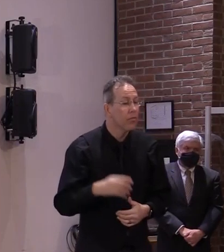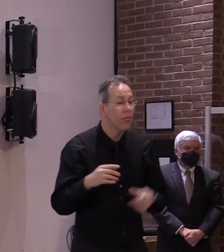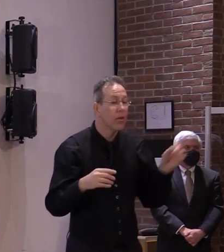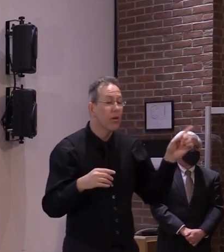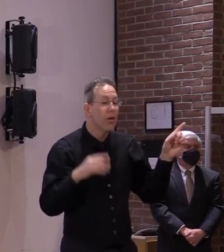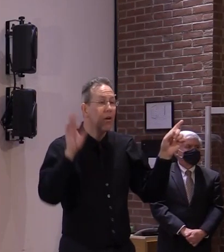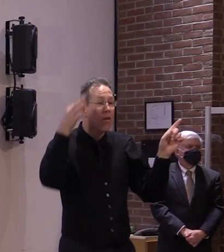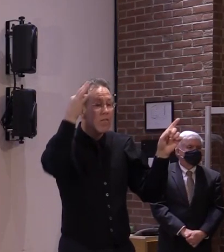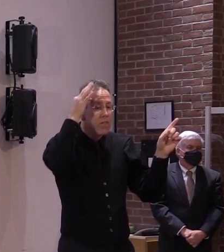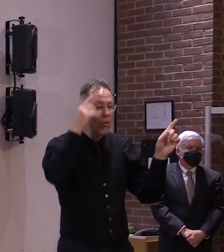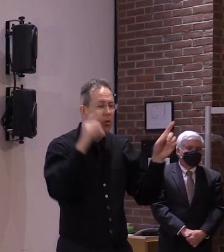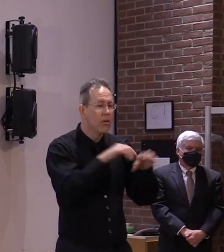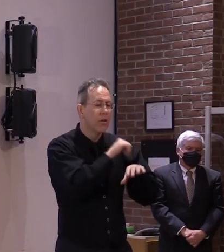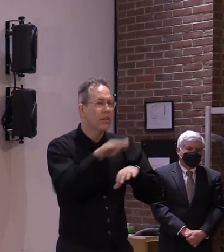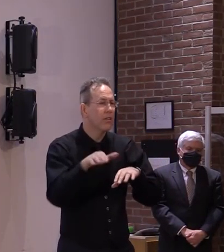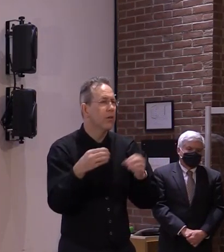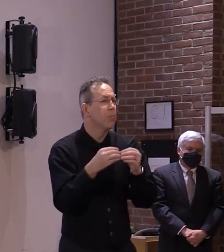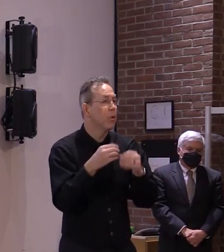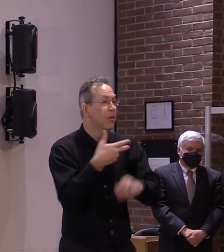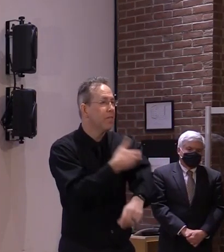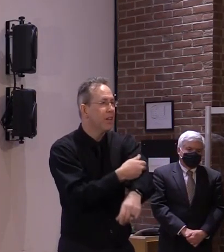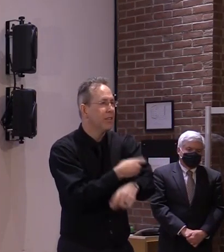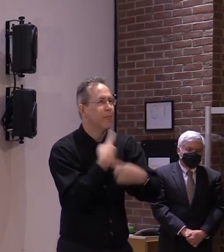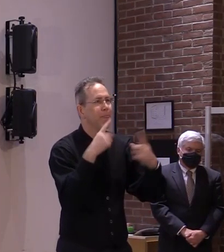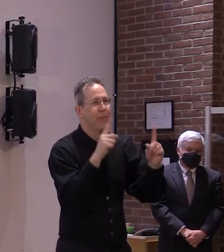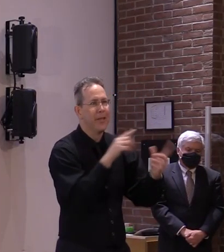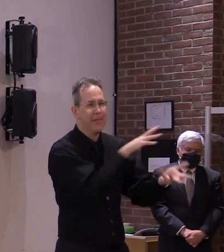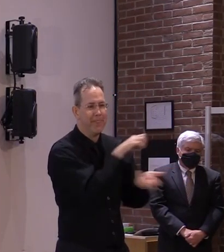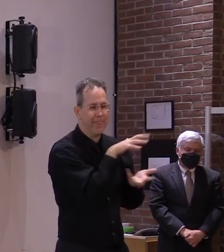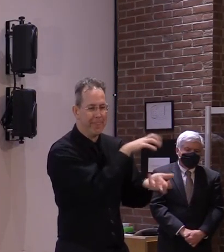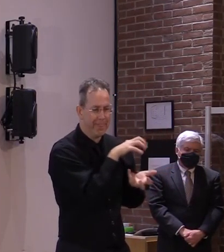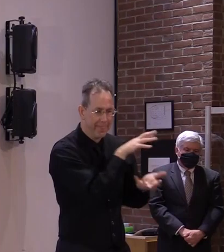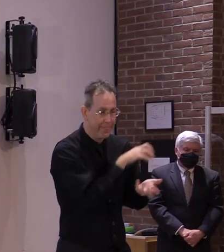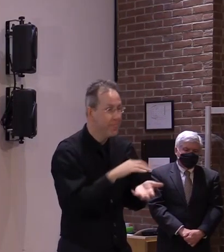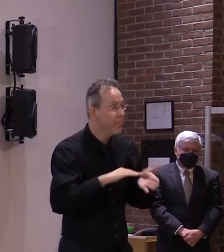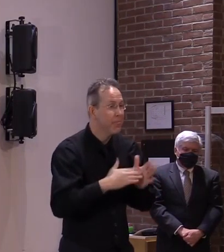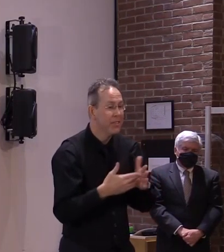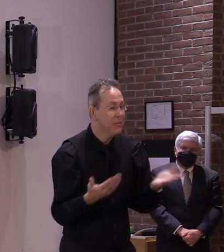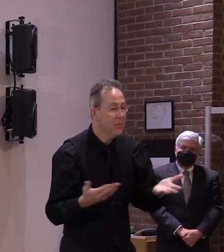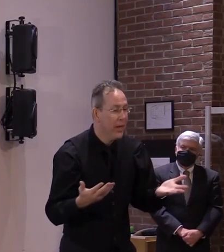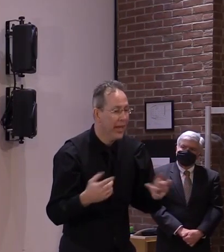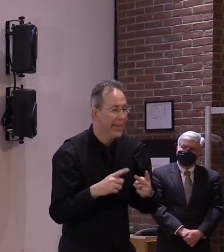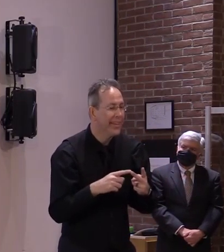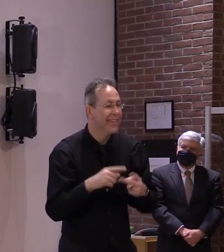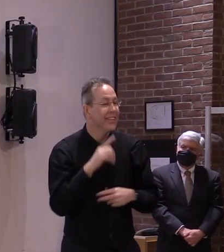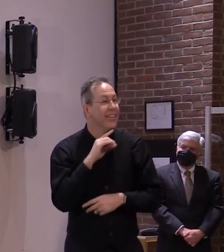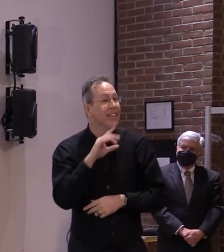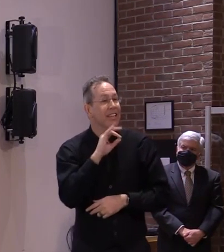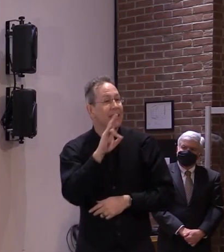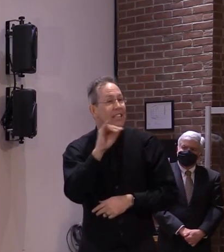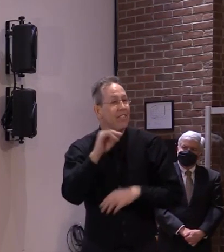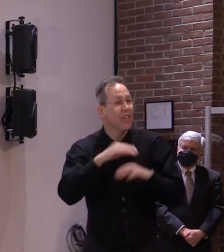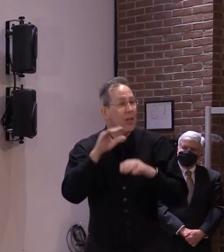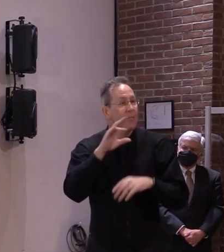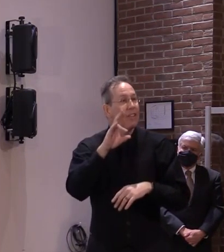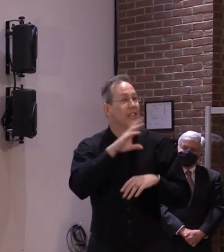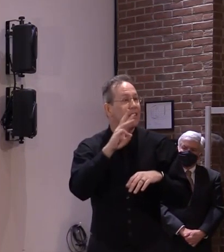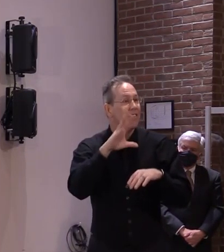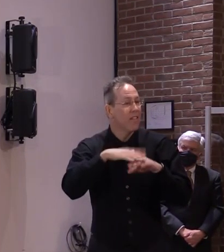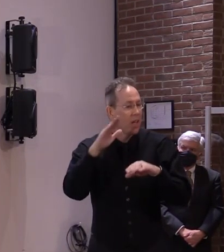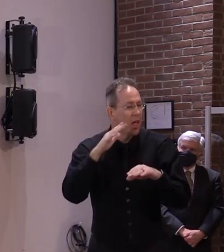high-risk conditions on a faster time course. We hope when the governor joins us, he'll have more news from the federal